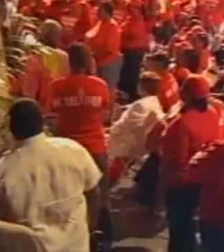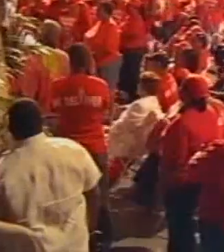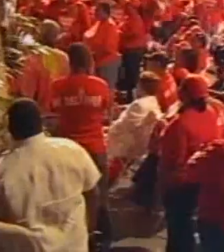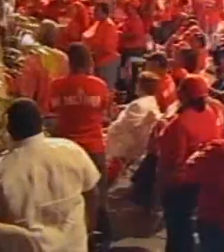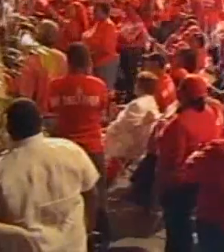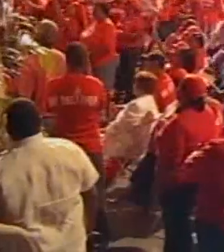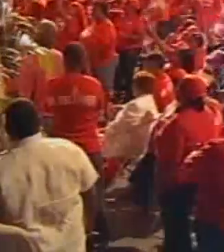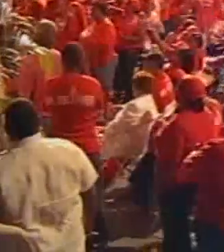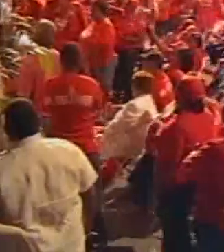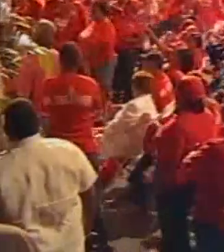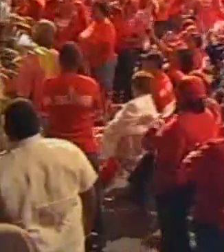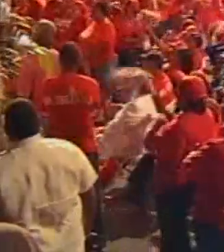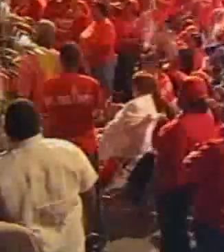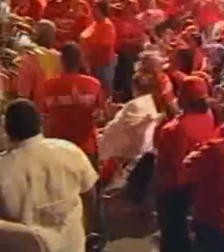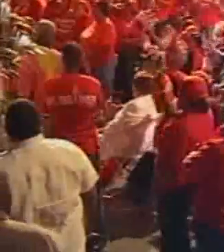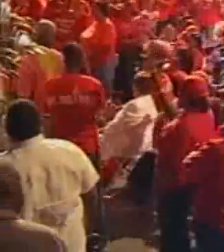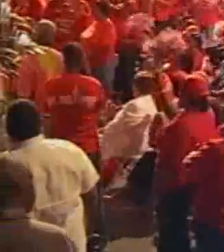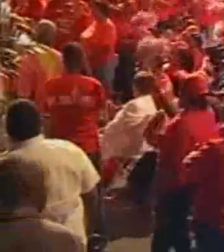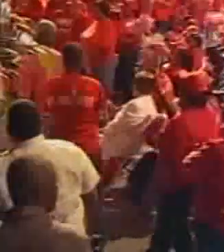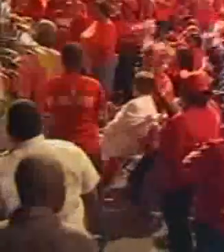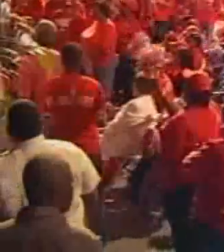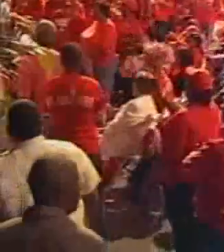Estates Center.